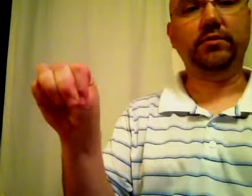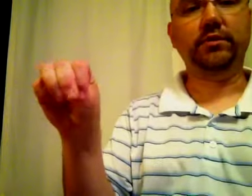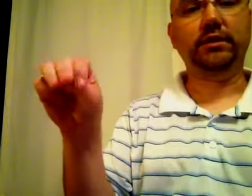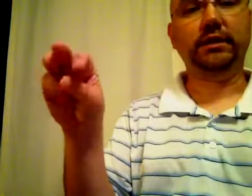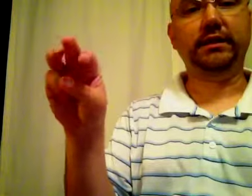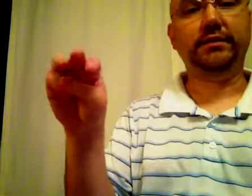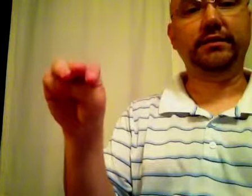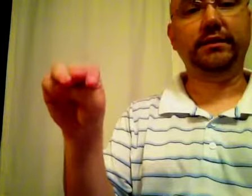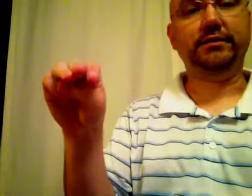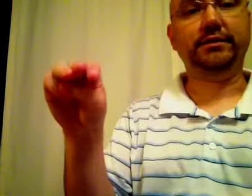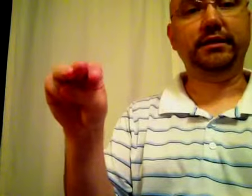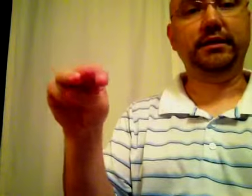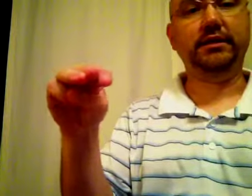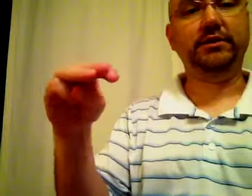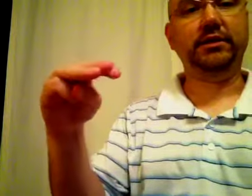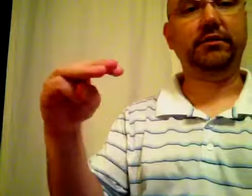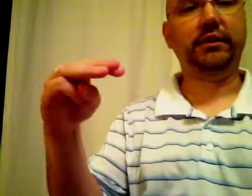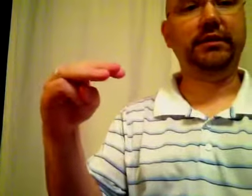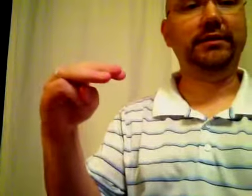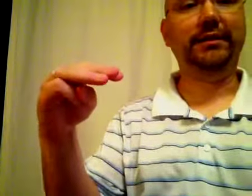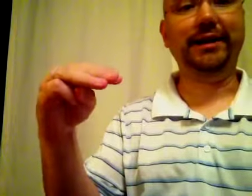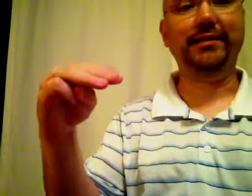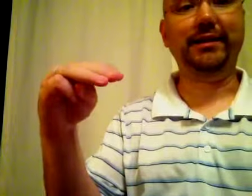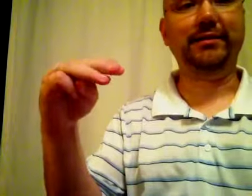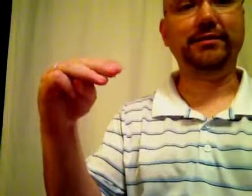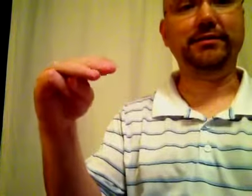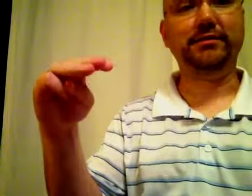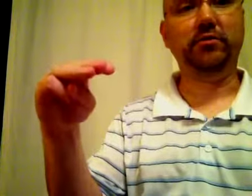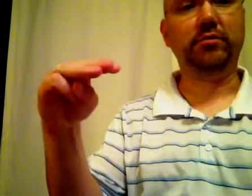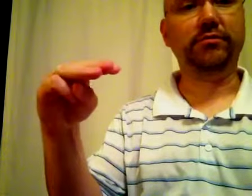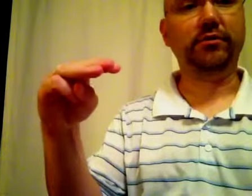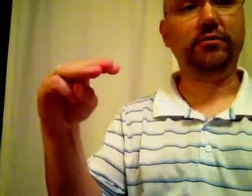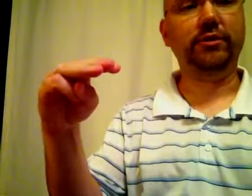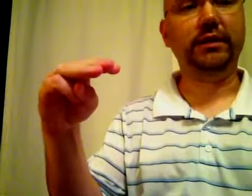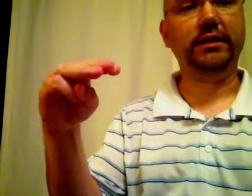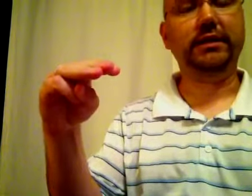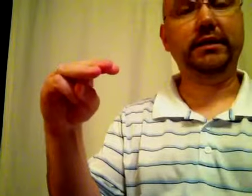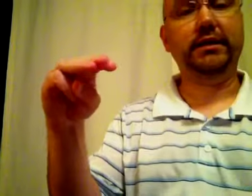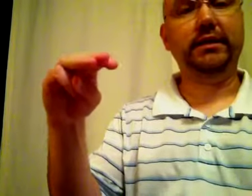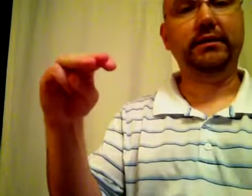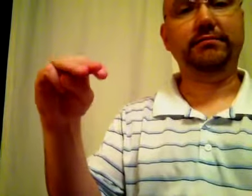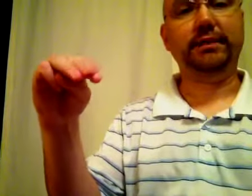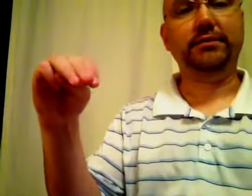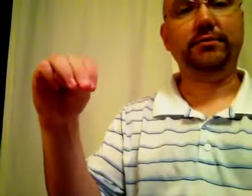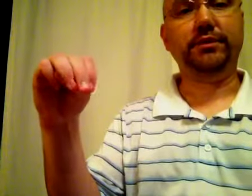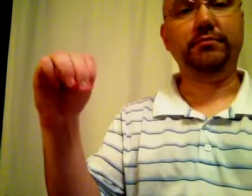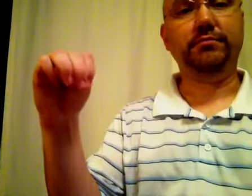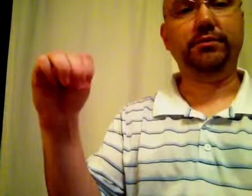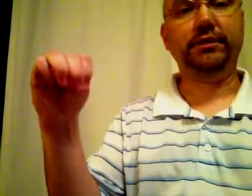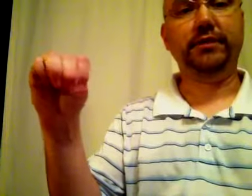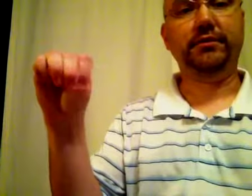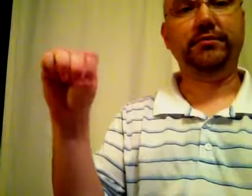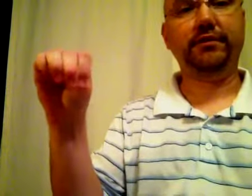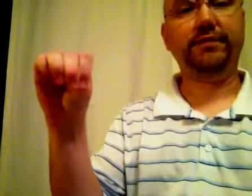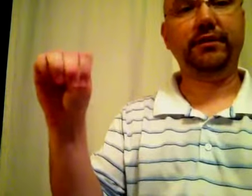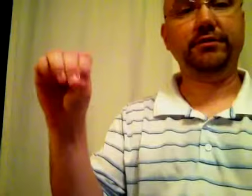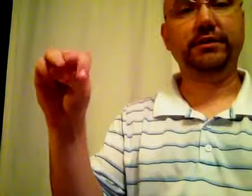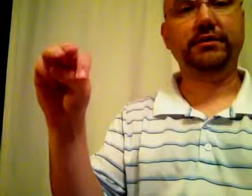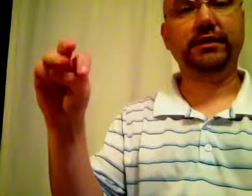or like this. And generally, I think this is the more preferred way, because when you pull down your three fingers, it looks like a